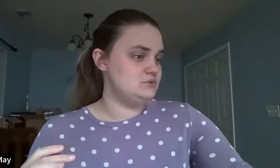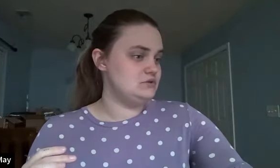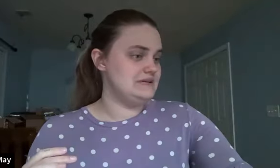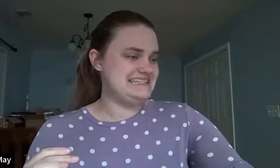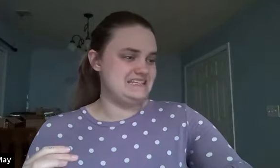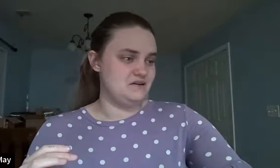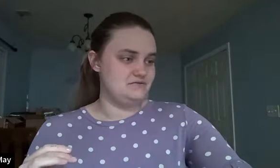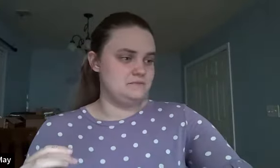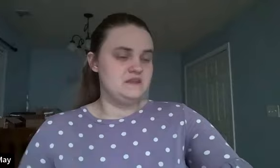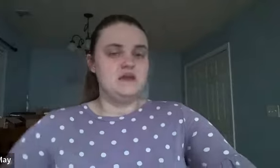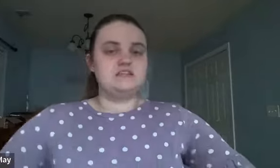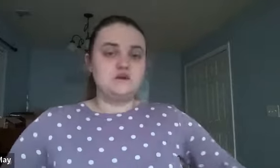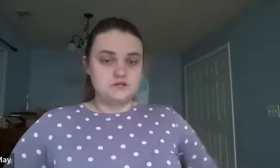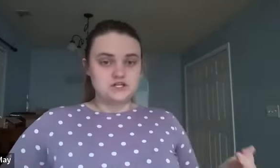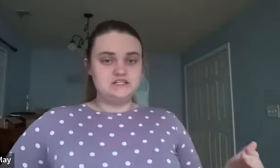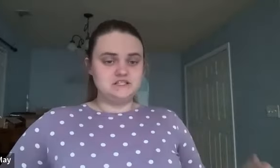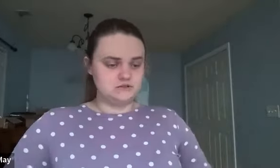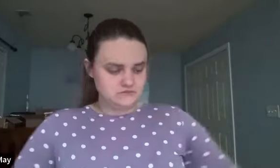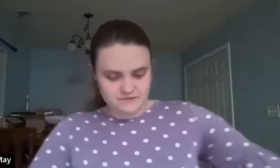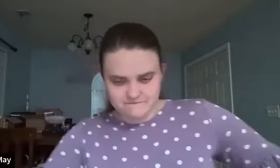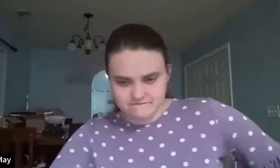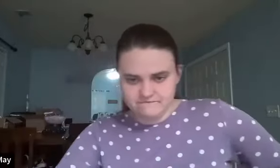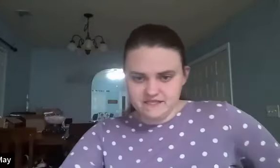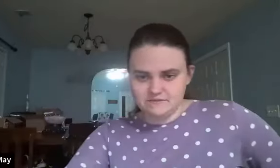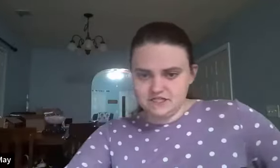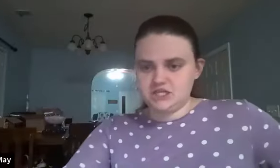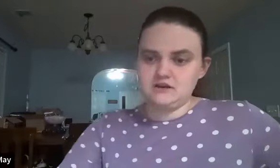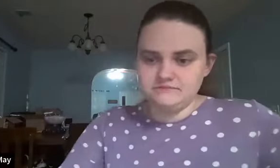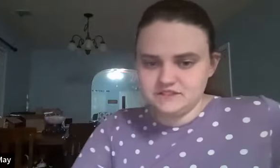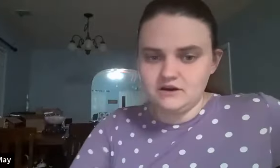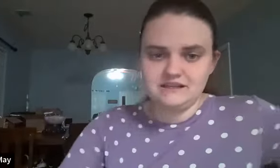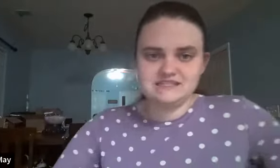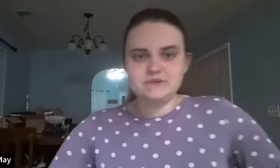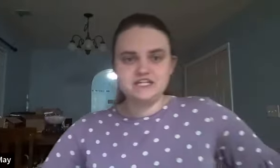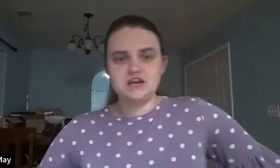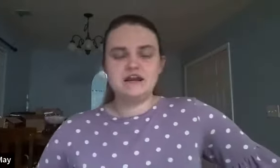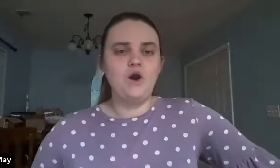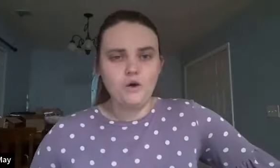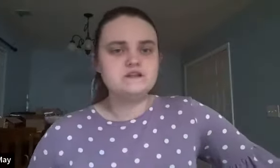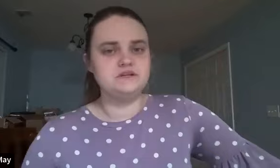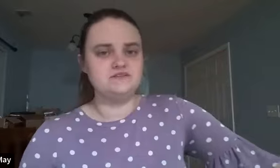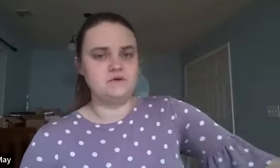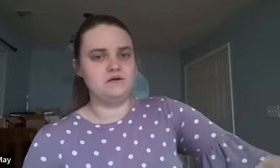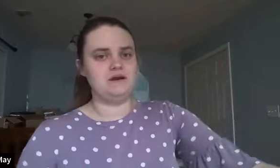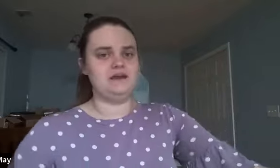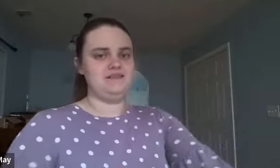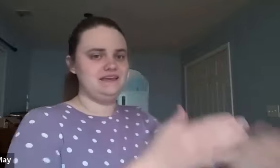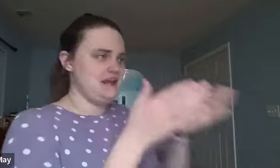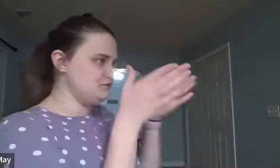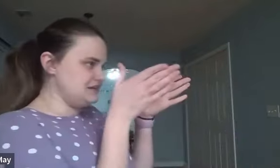animal itself. And so what you're going to do, let me fix my chair. Sorry, it's a spinny chair and I always put it the wrong way. I like it angled like